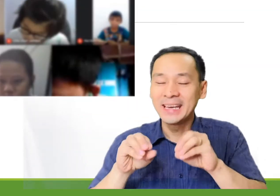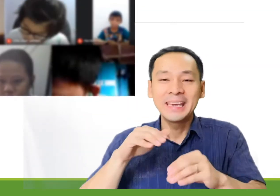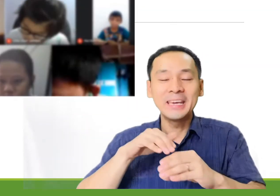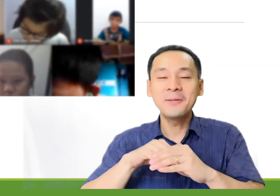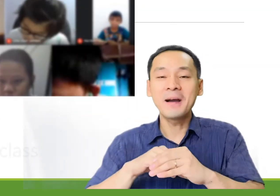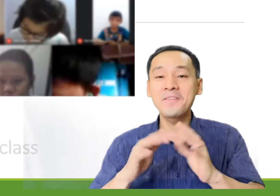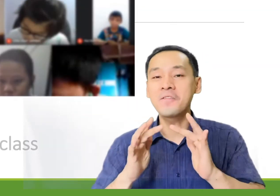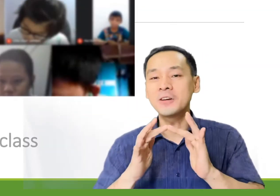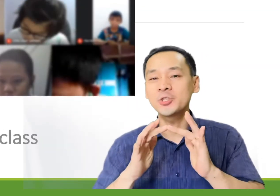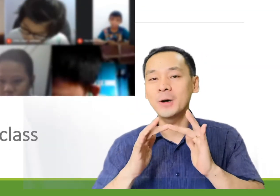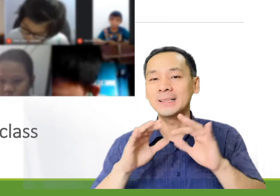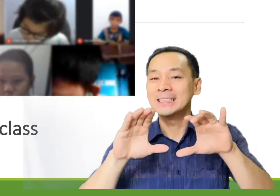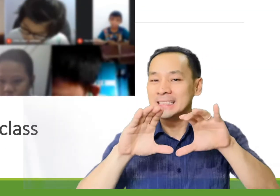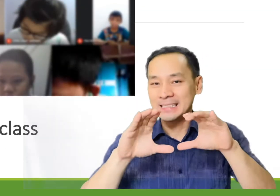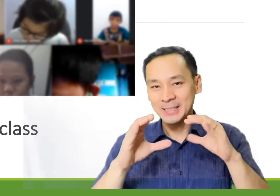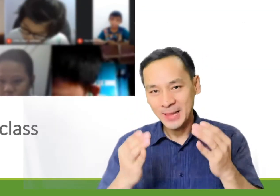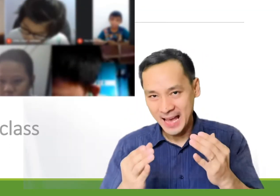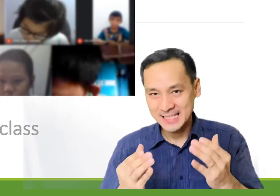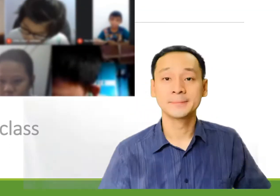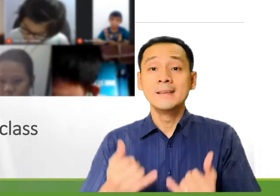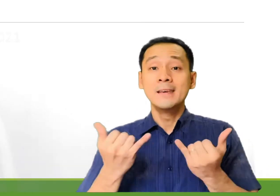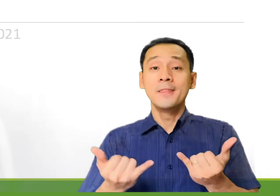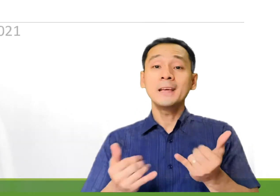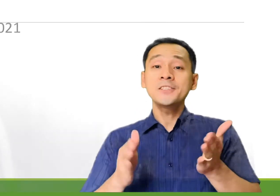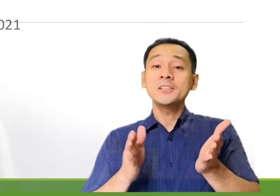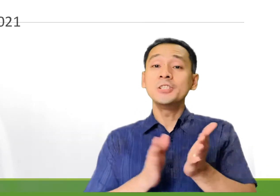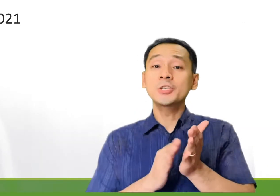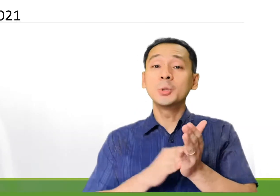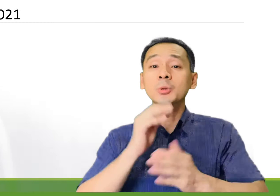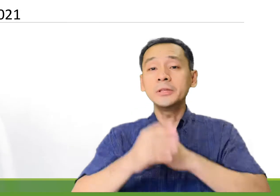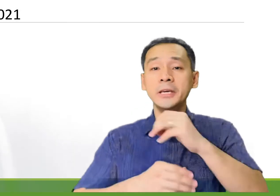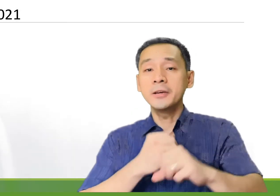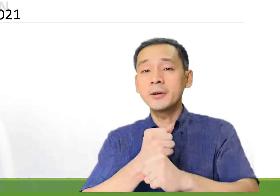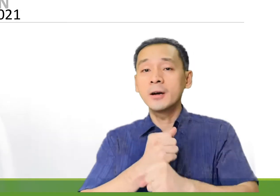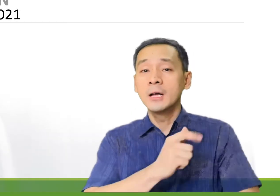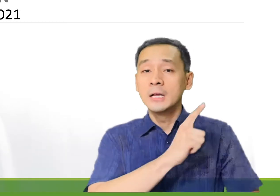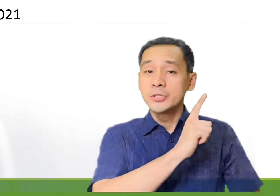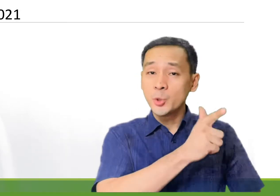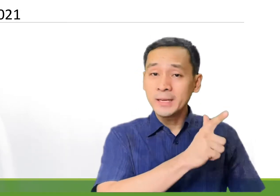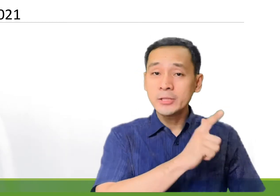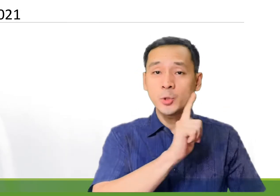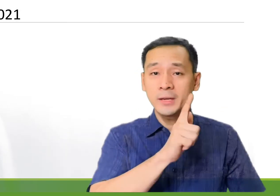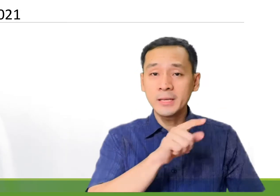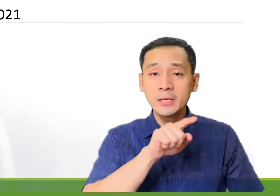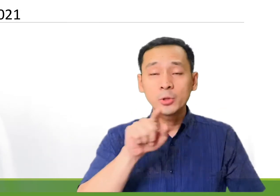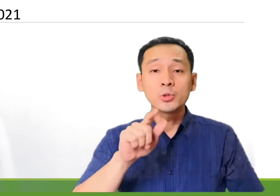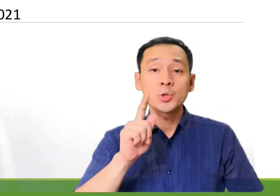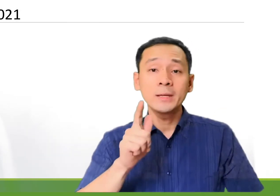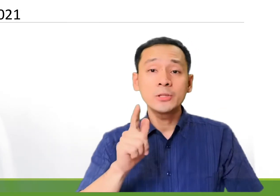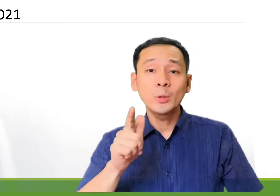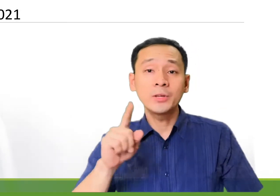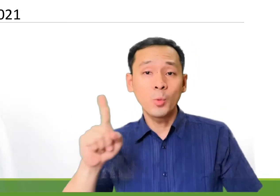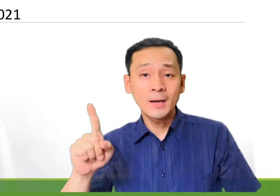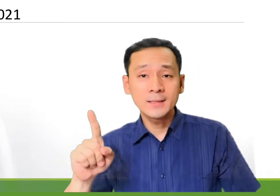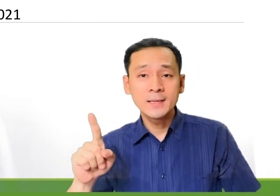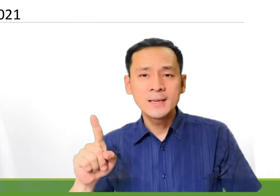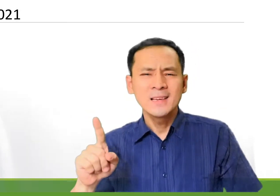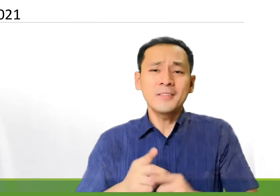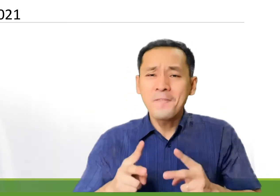teaching in my virtual class. This school year 2020 to